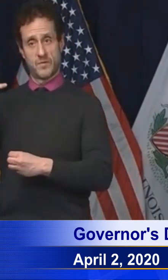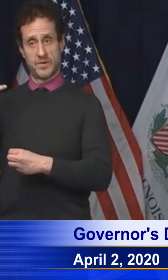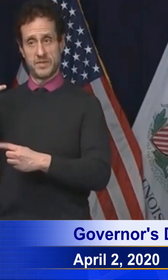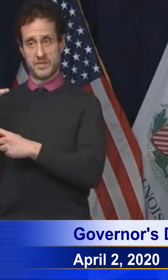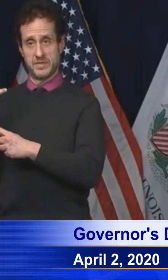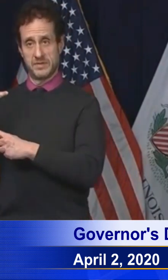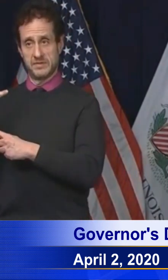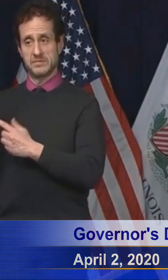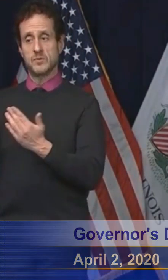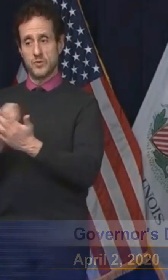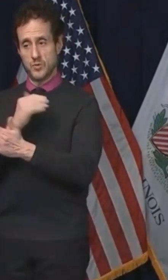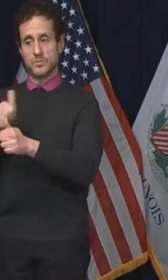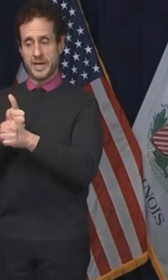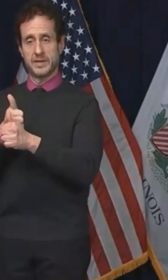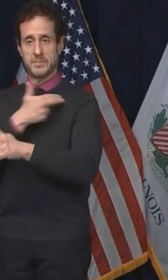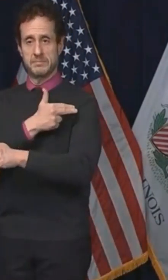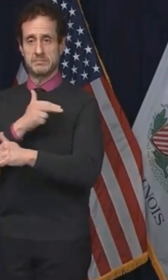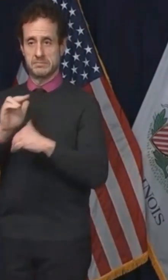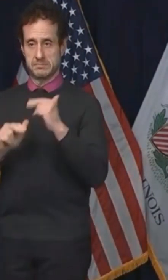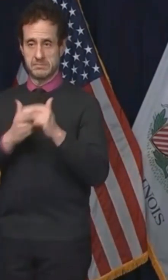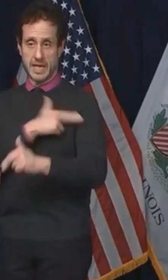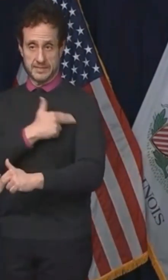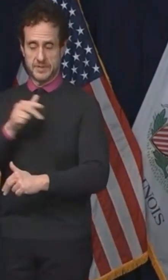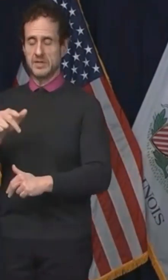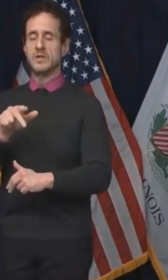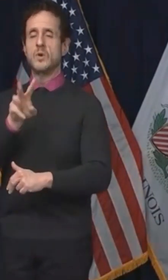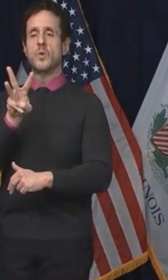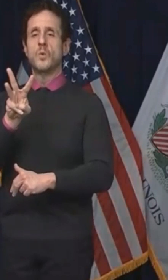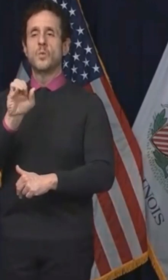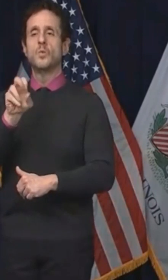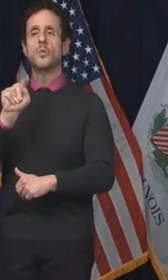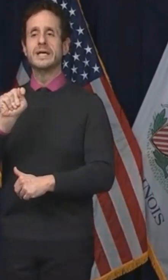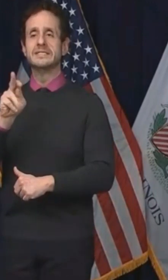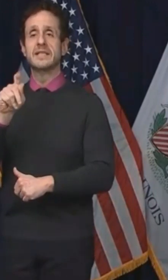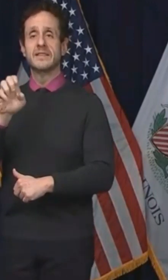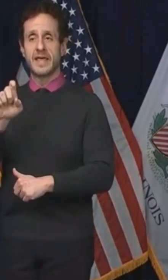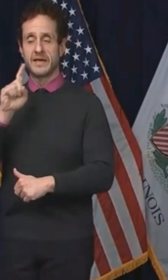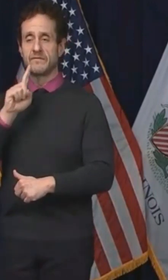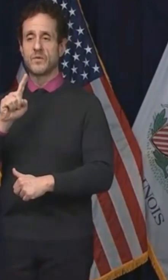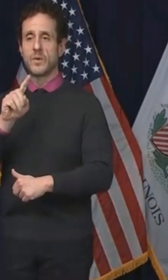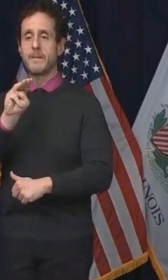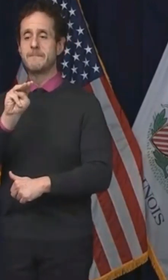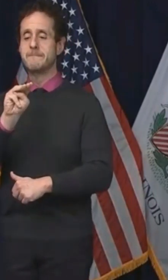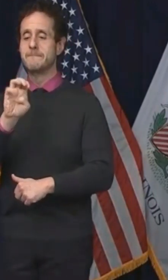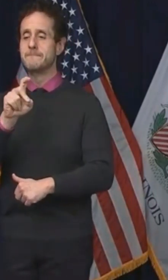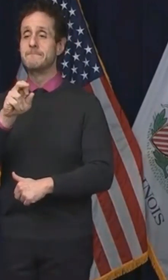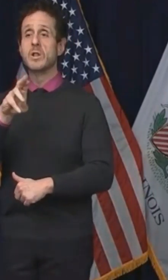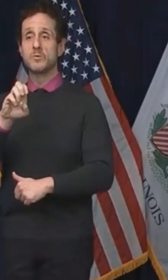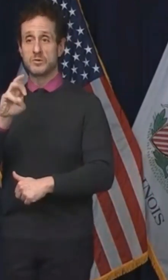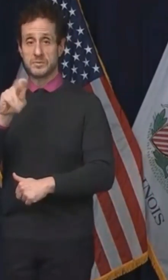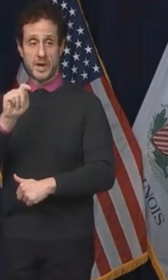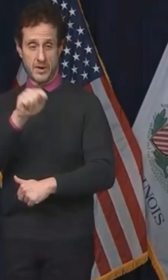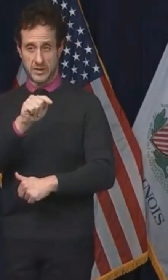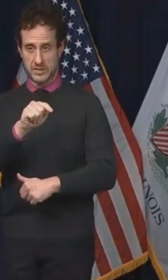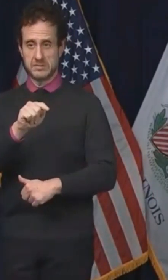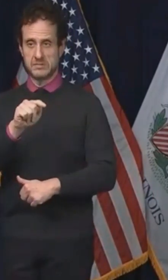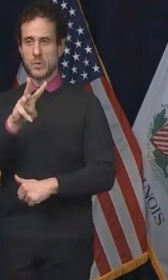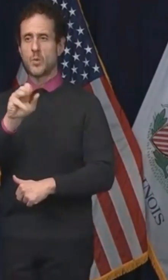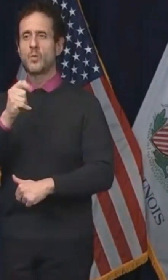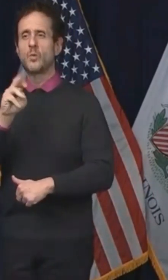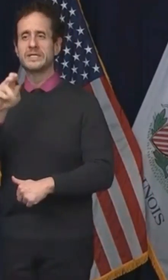our capacity, Westlake Hospital in Cook County's Melrose Park, which will host 230